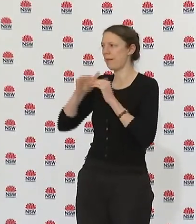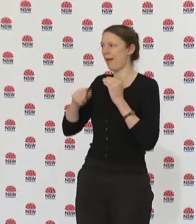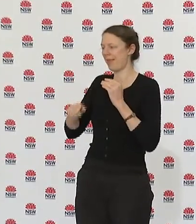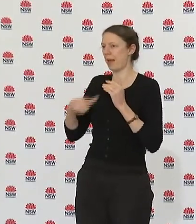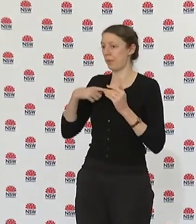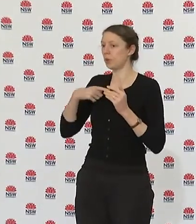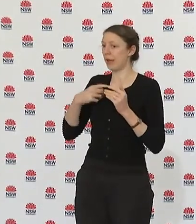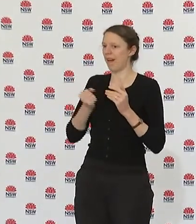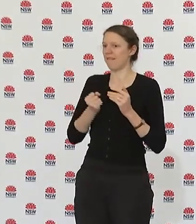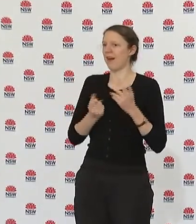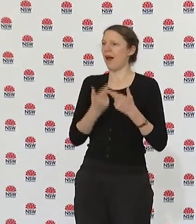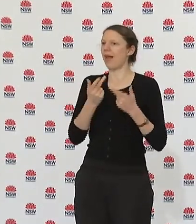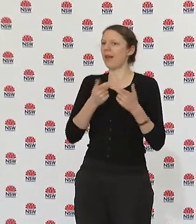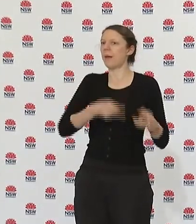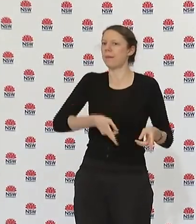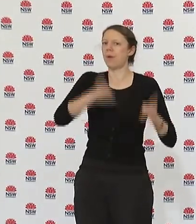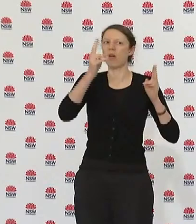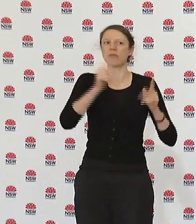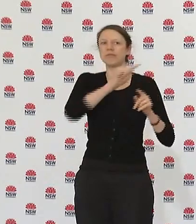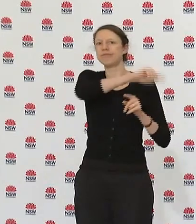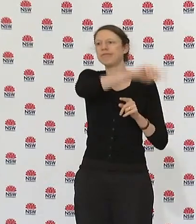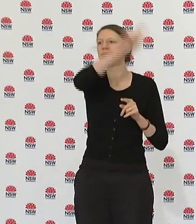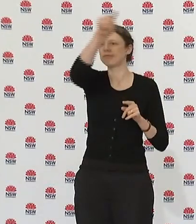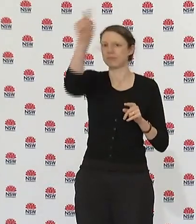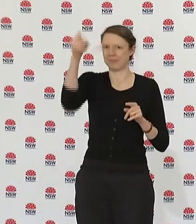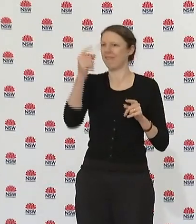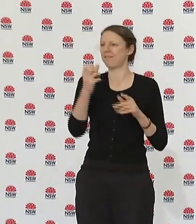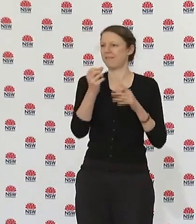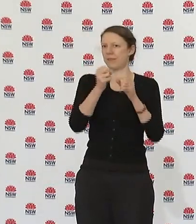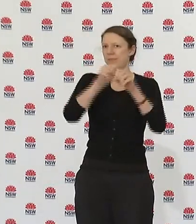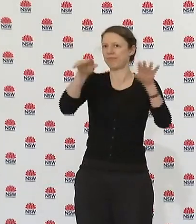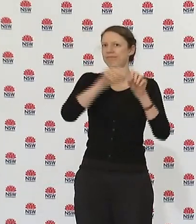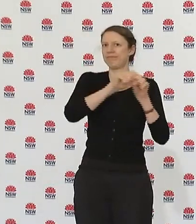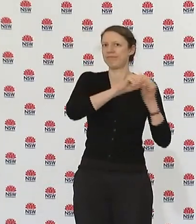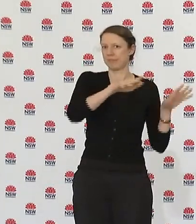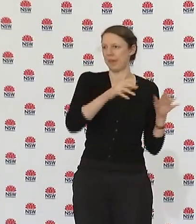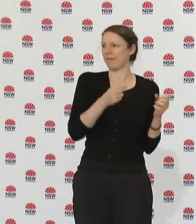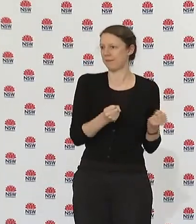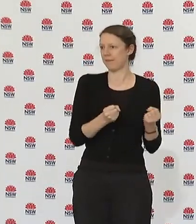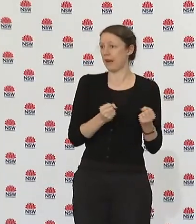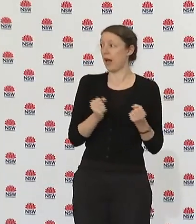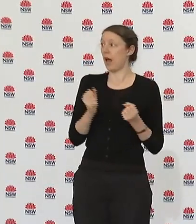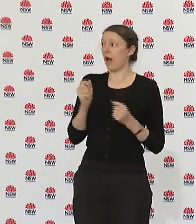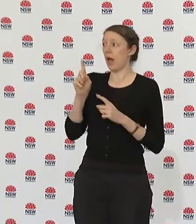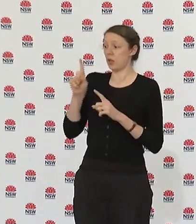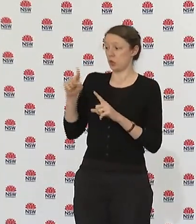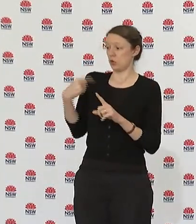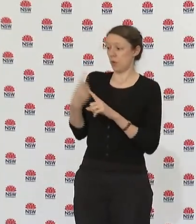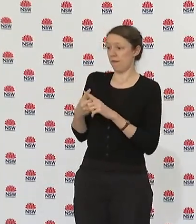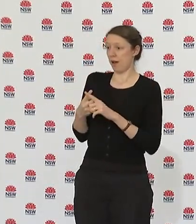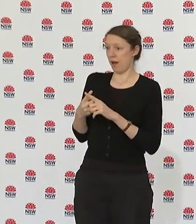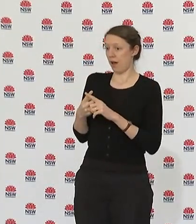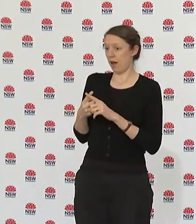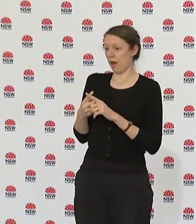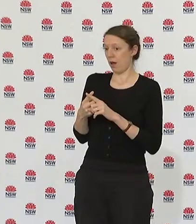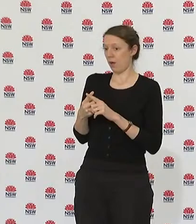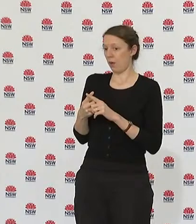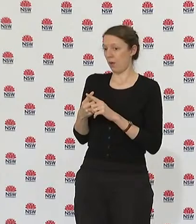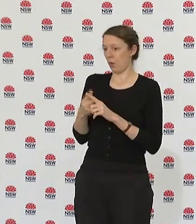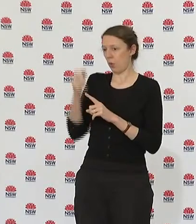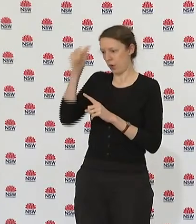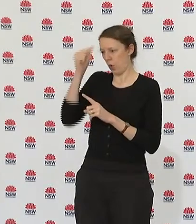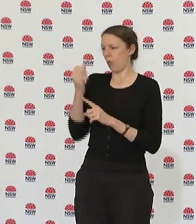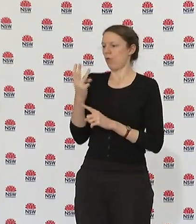blocks during this outbreak. So far, we're not aware of transmission within that apartment block, apart from the